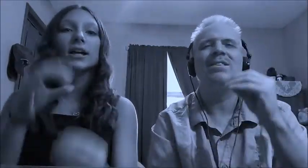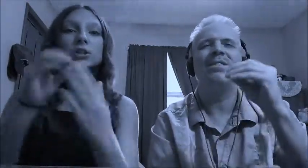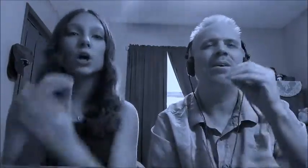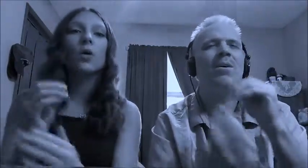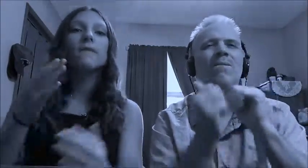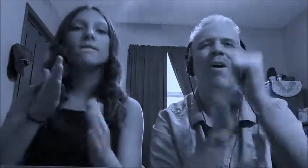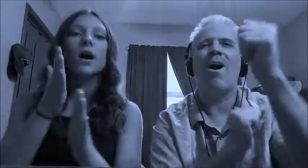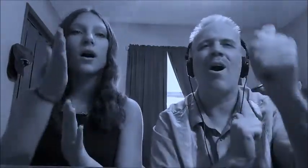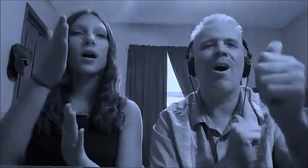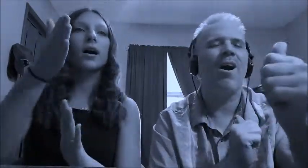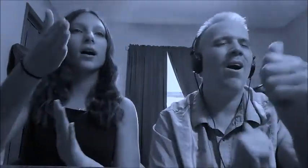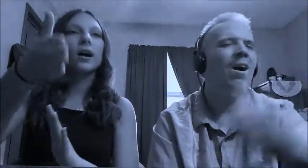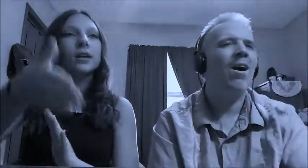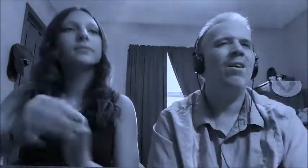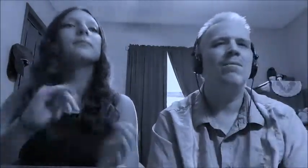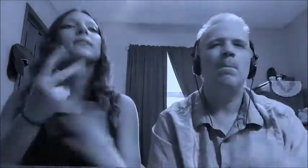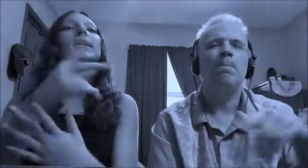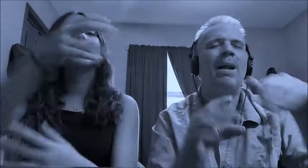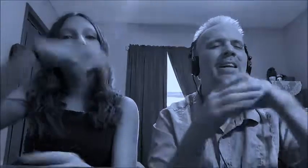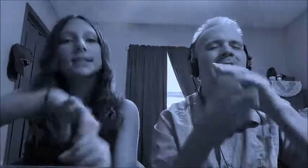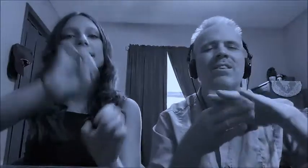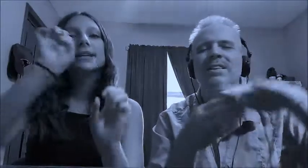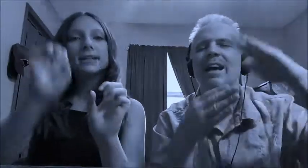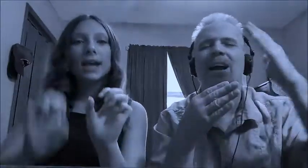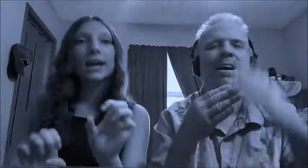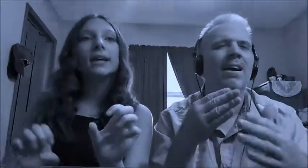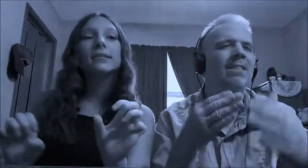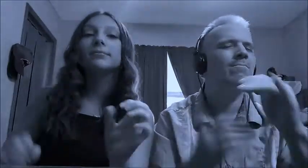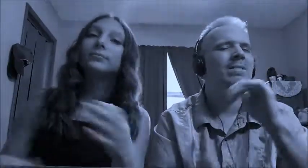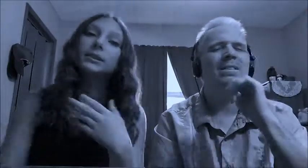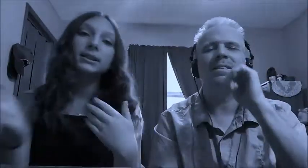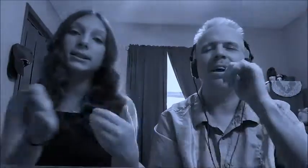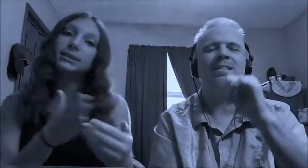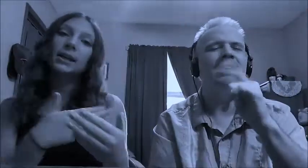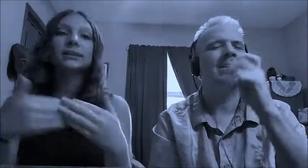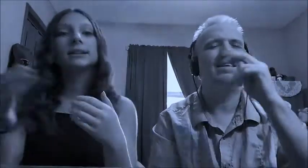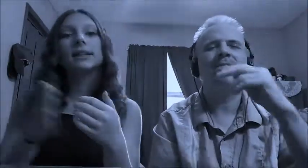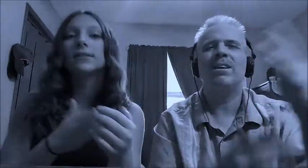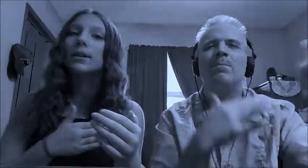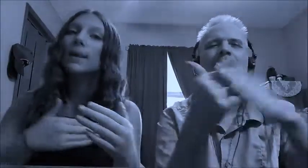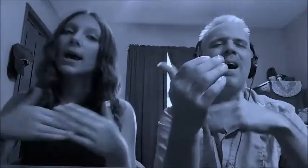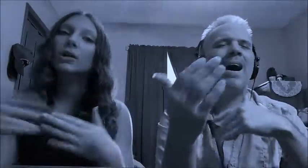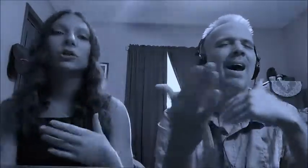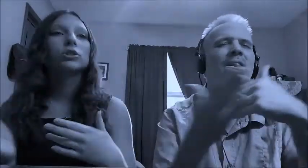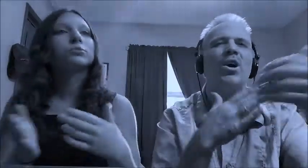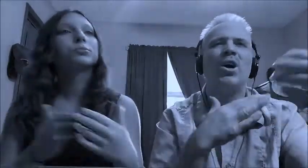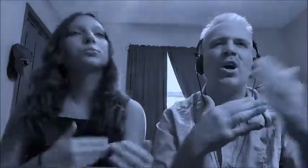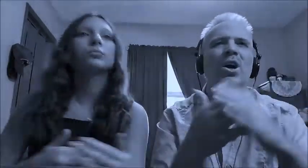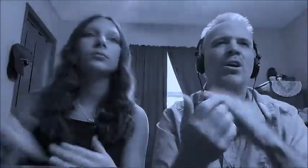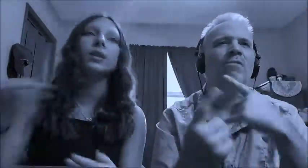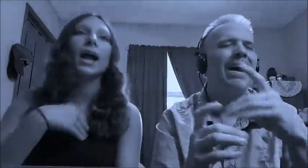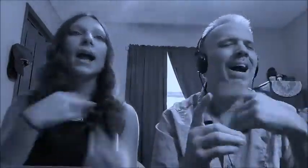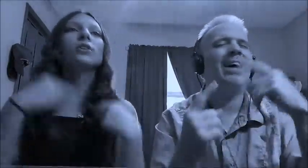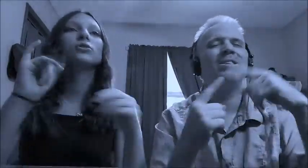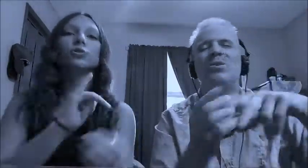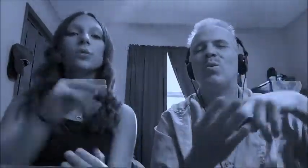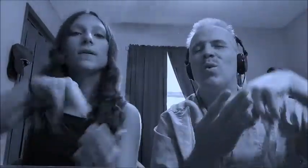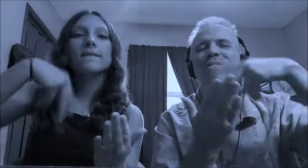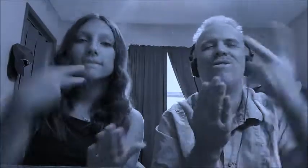got so far But in the end, it doesn't even matter I had to